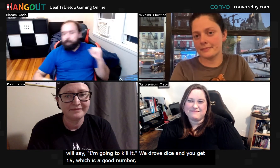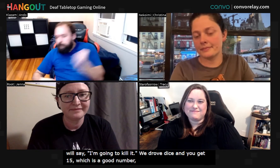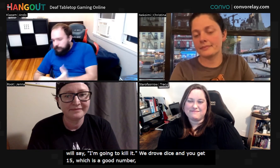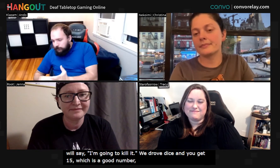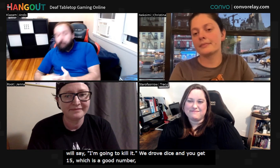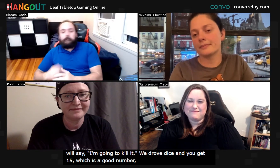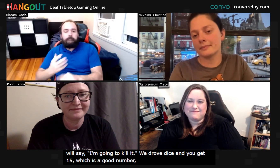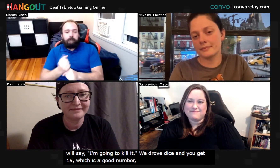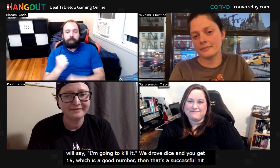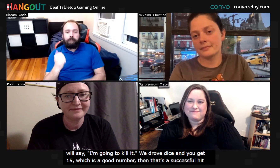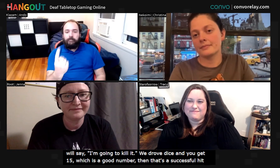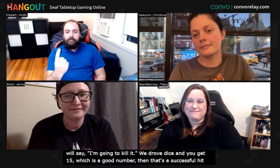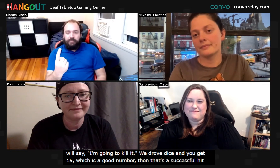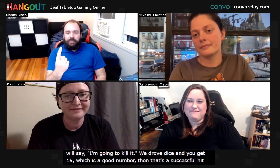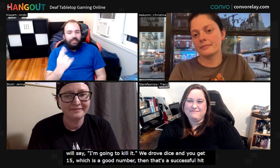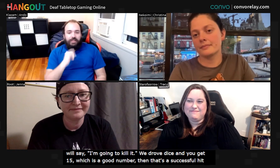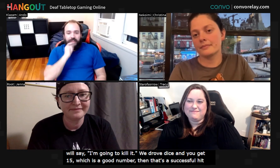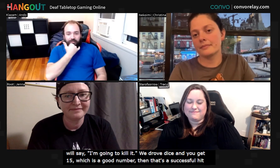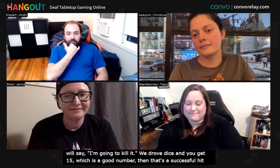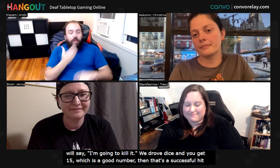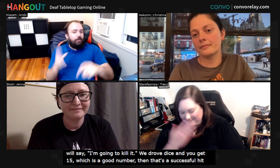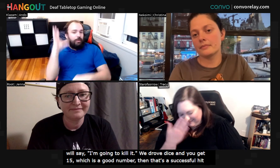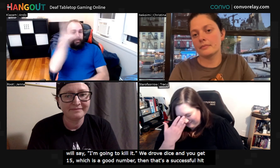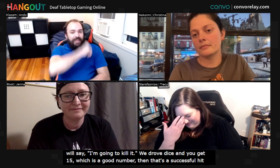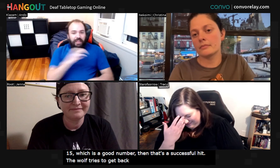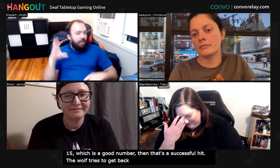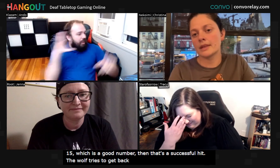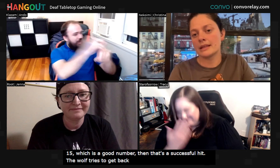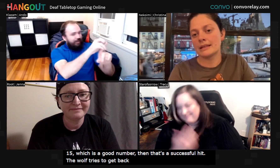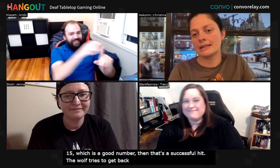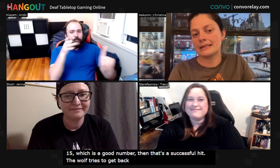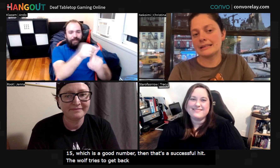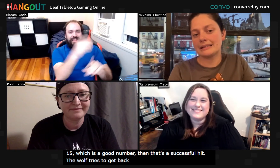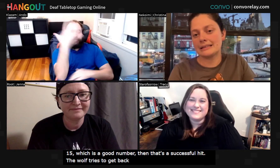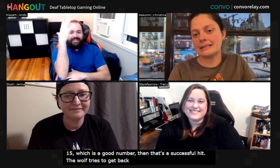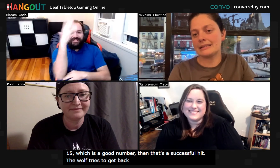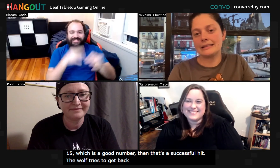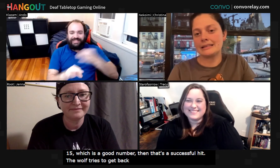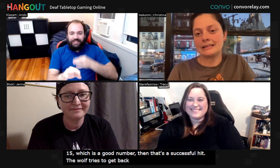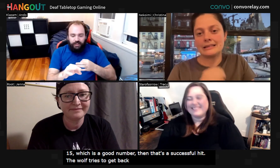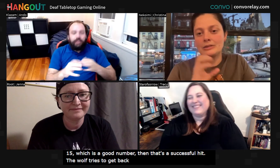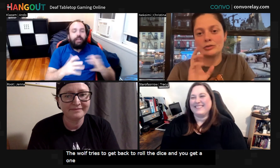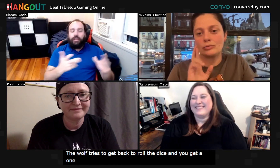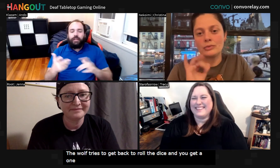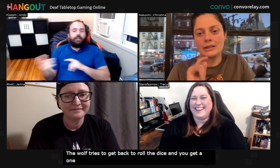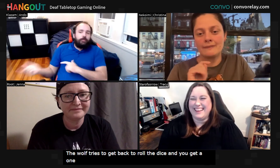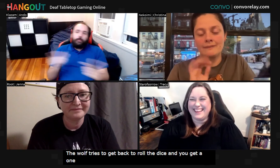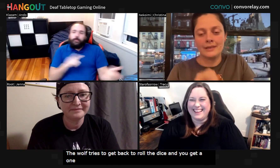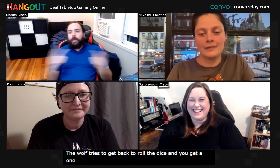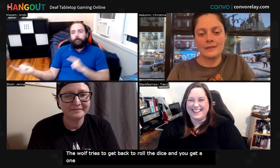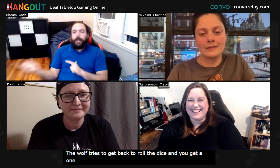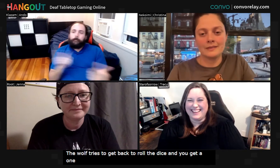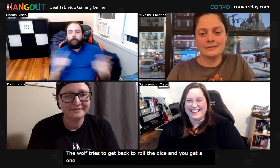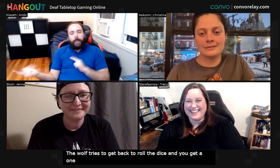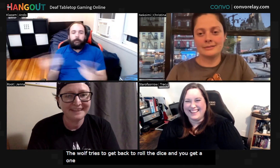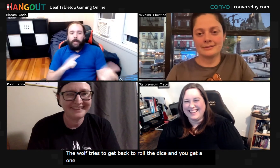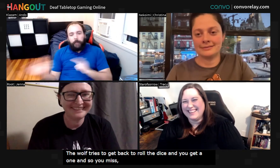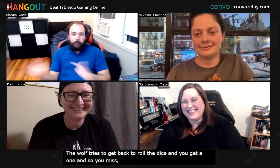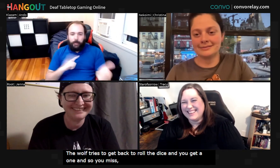get back, so you roll a dice and you get a 1, and so you miss, and so you bite the tree, and so